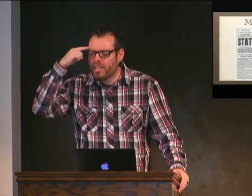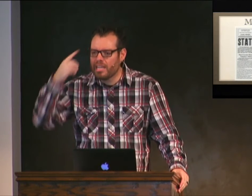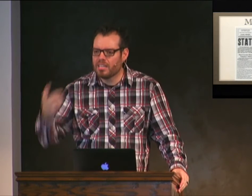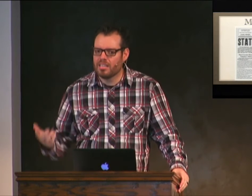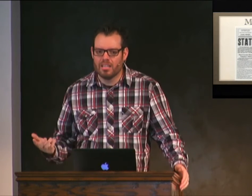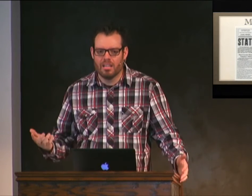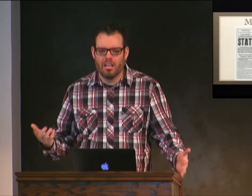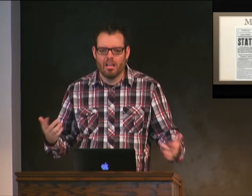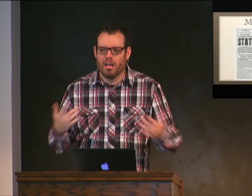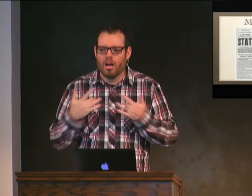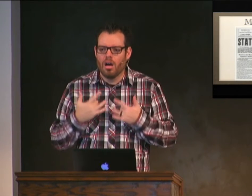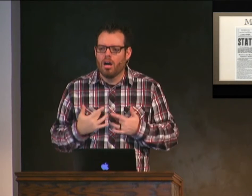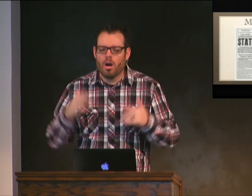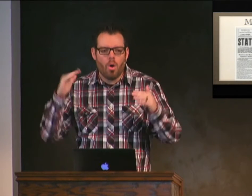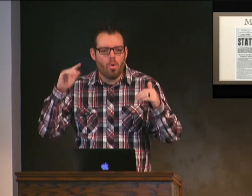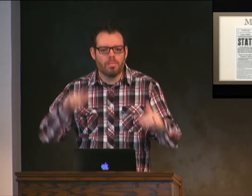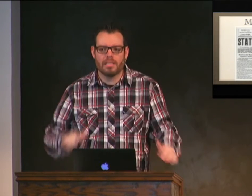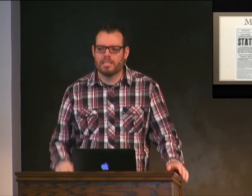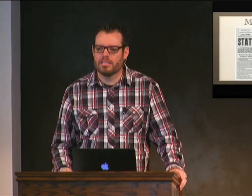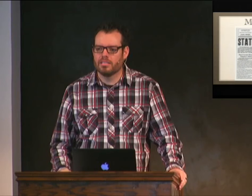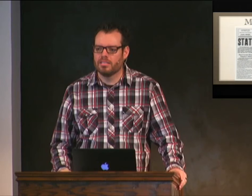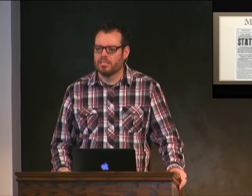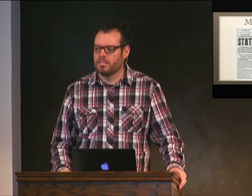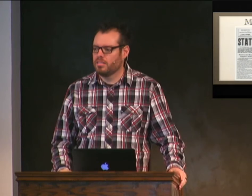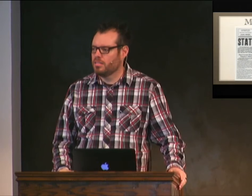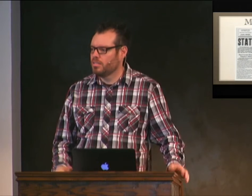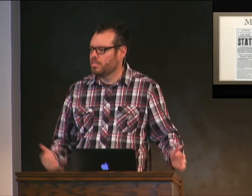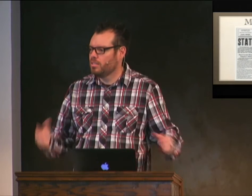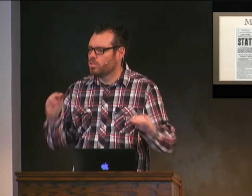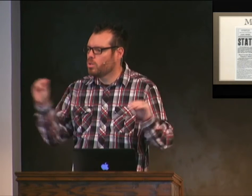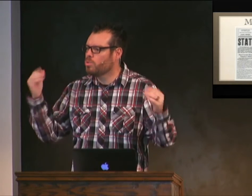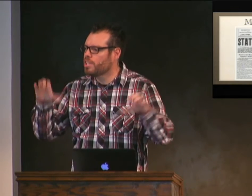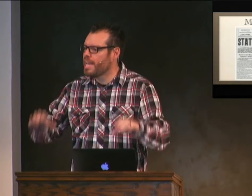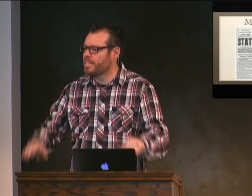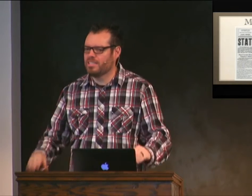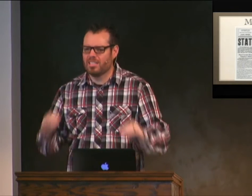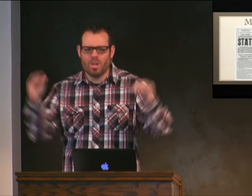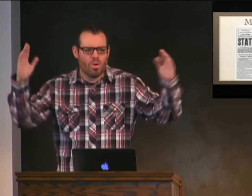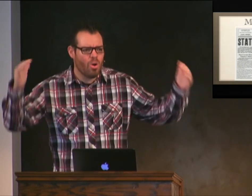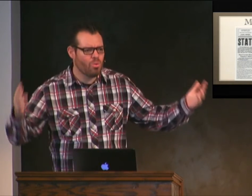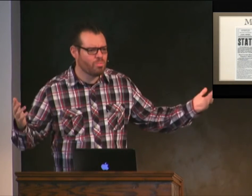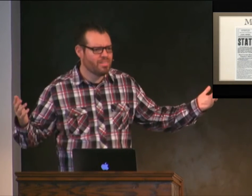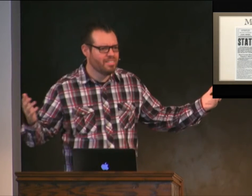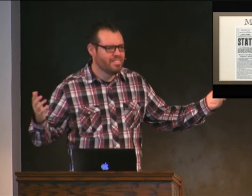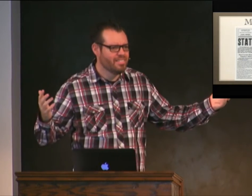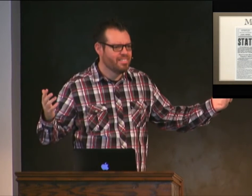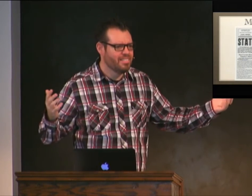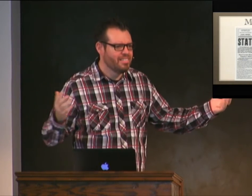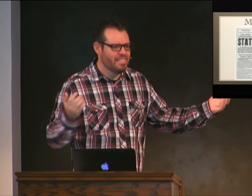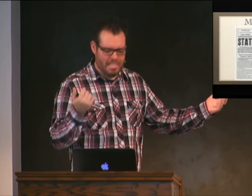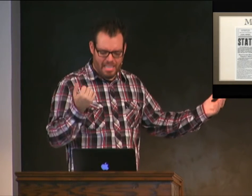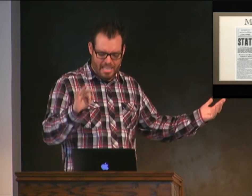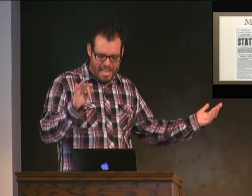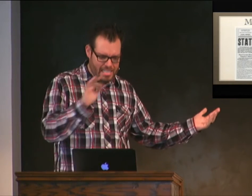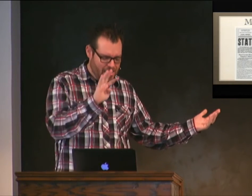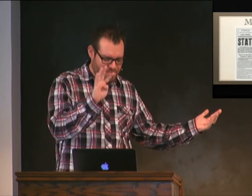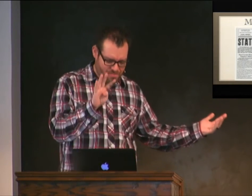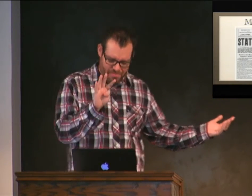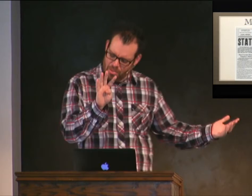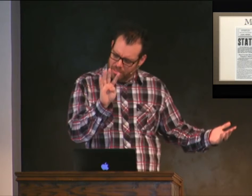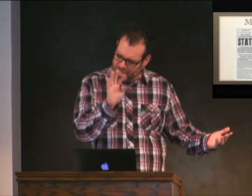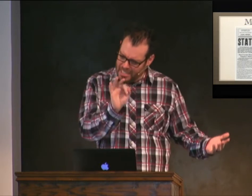I would think hopeless. No chance, no hope. In